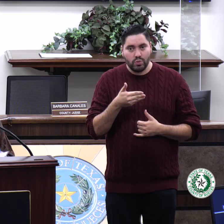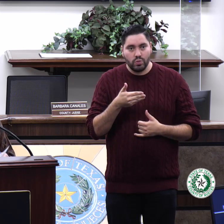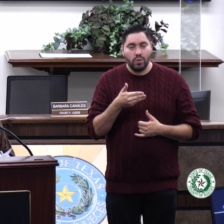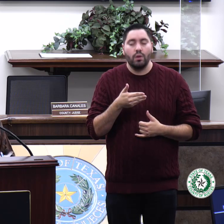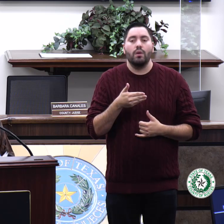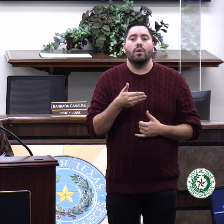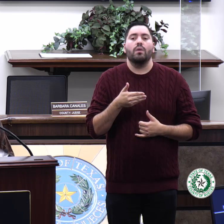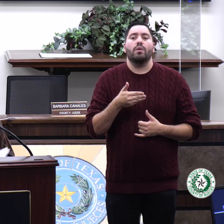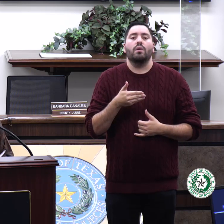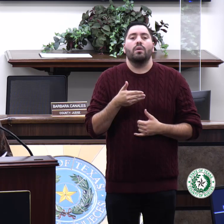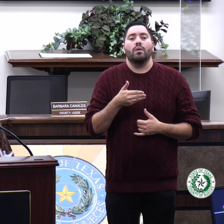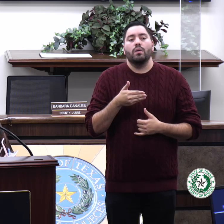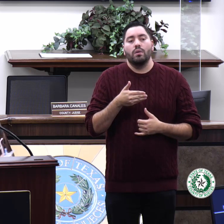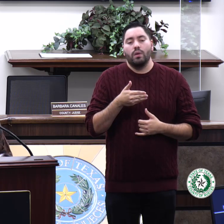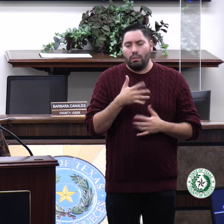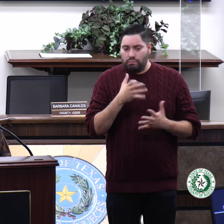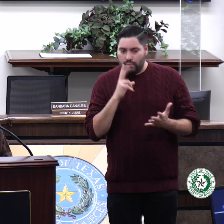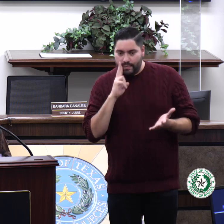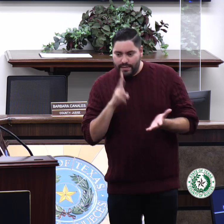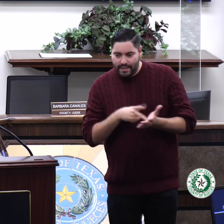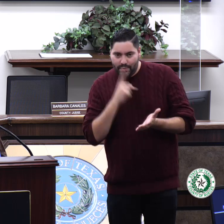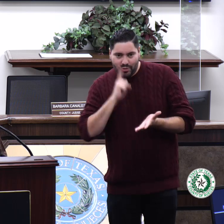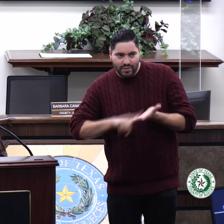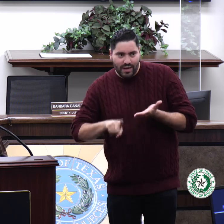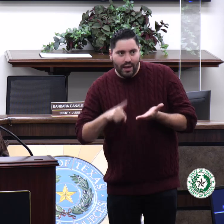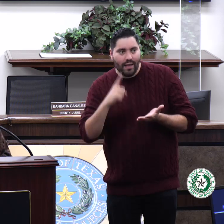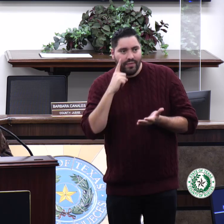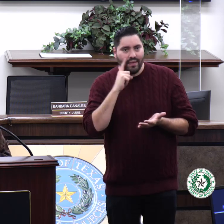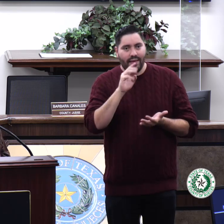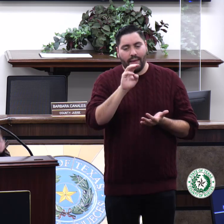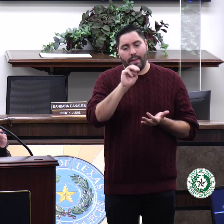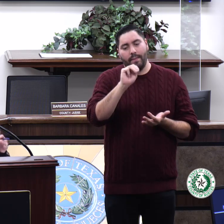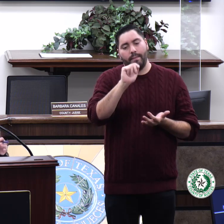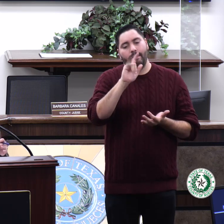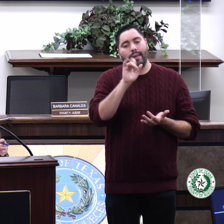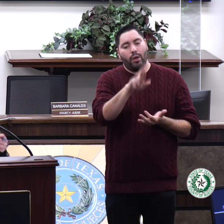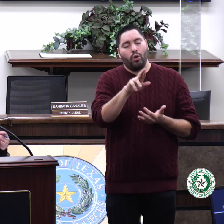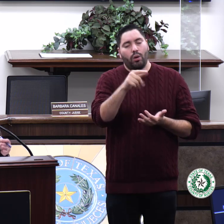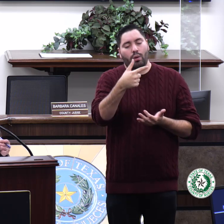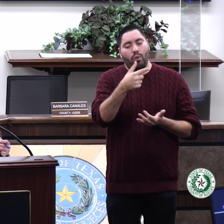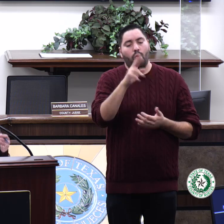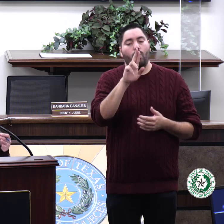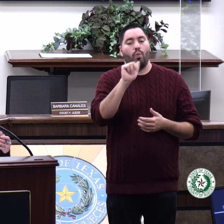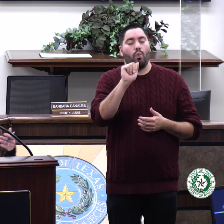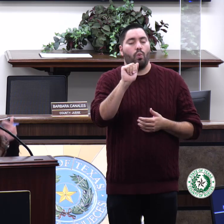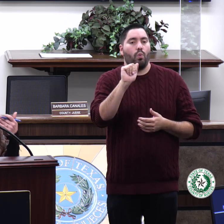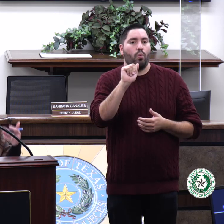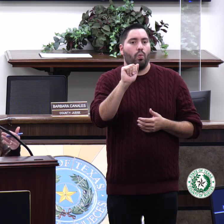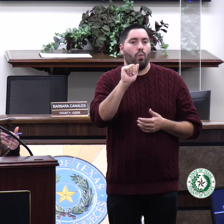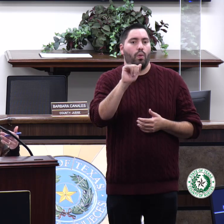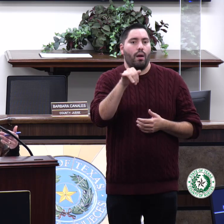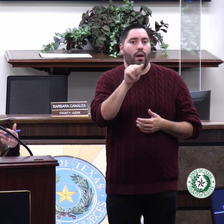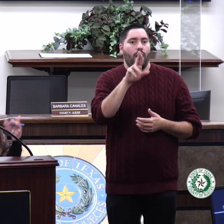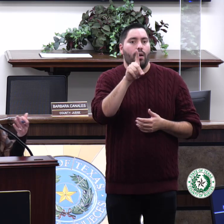program, I want to double check this, but I believe it's Mayor Guajardo, but please give Gabi a chance